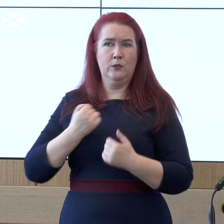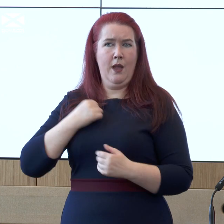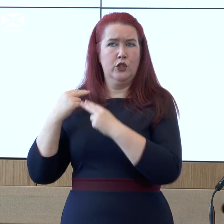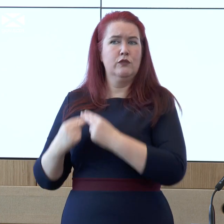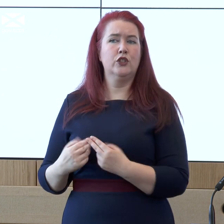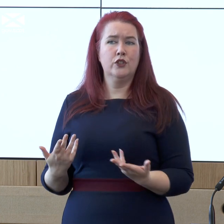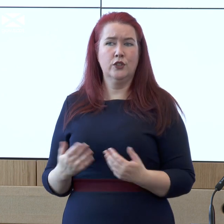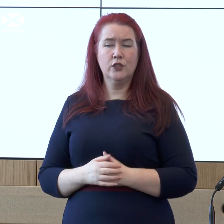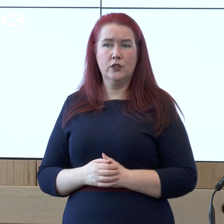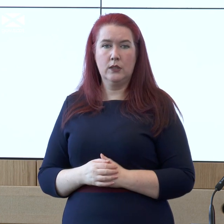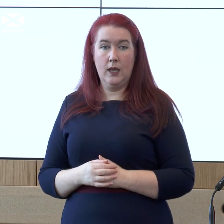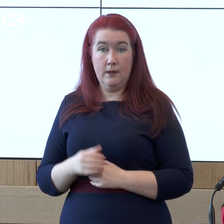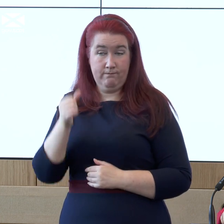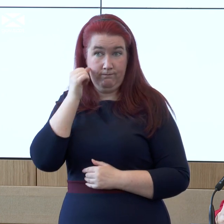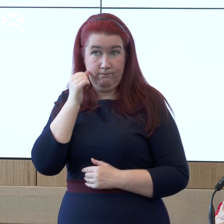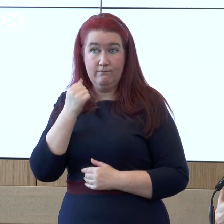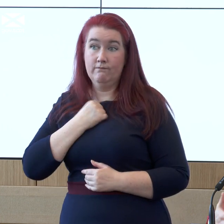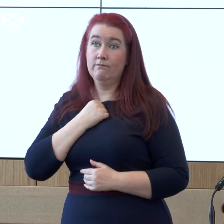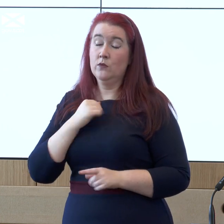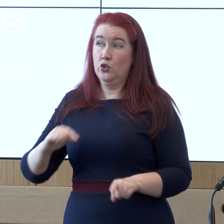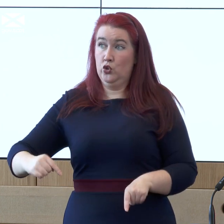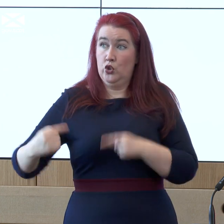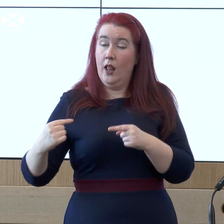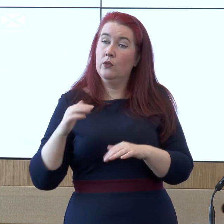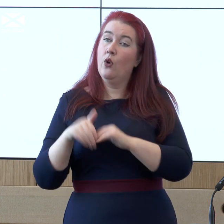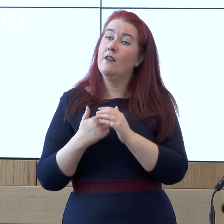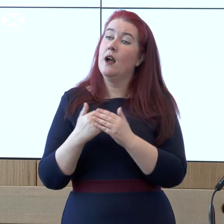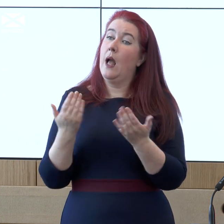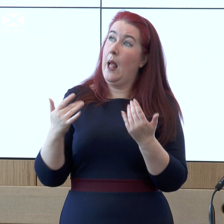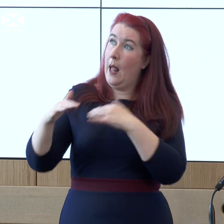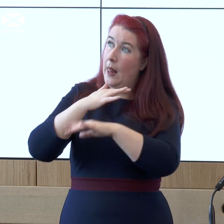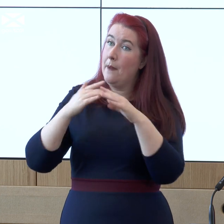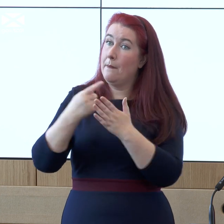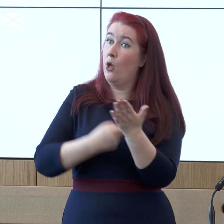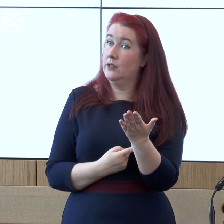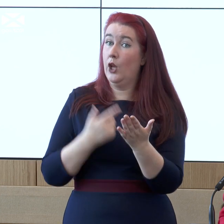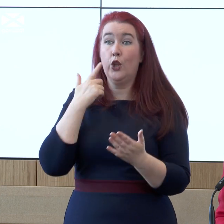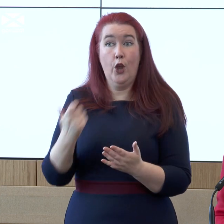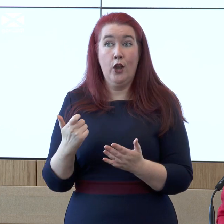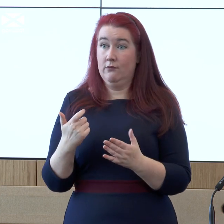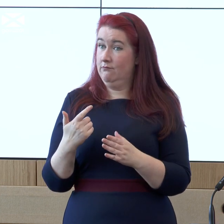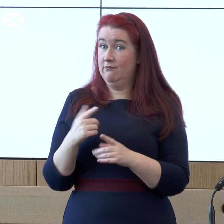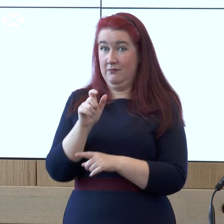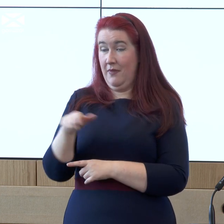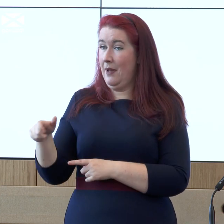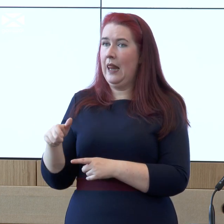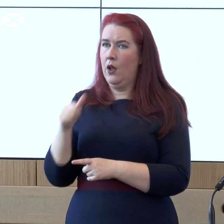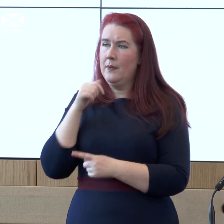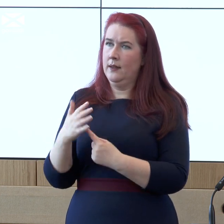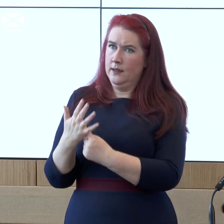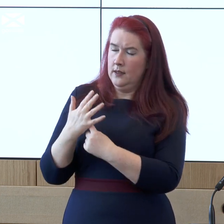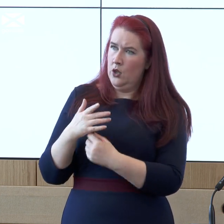most challenging interactions I've had on climate policy have been with young activists. I've been pushed to go much further and